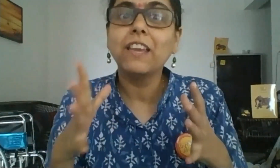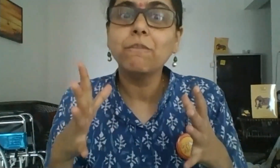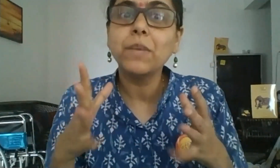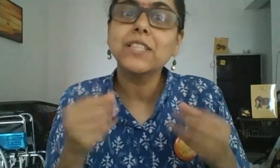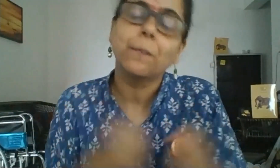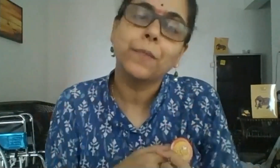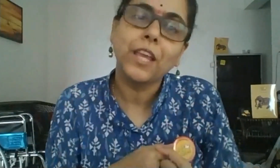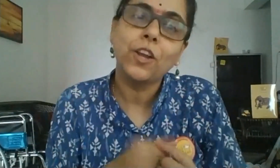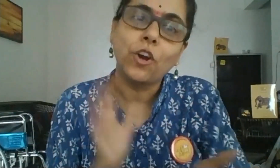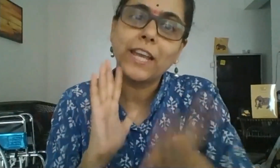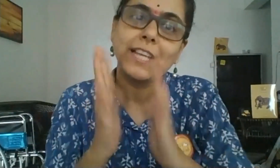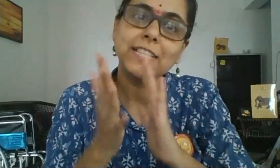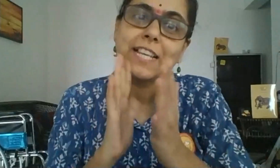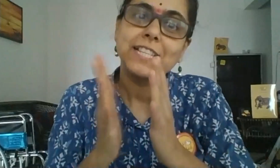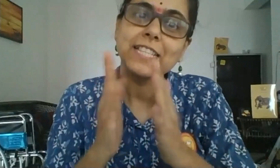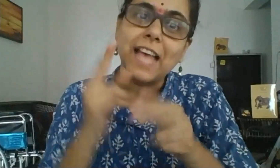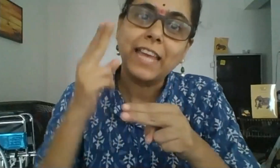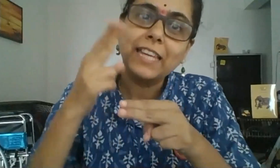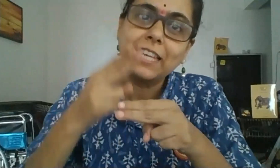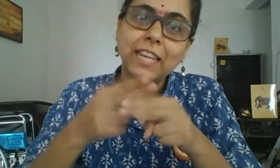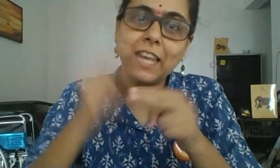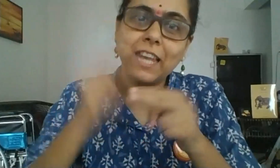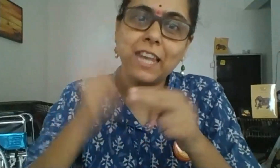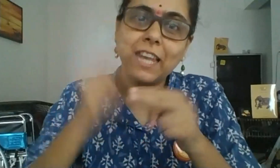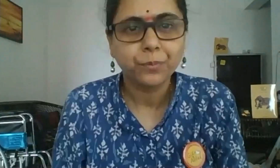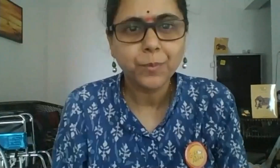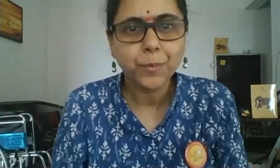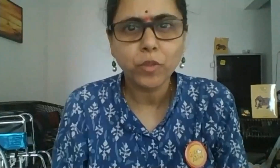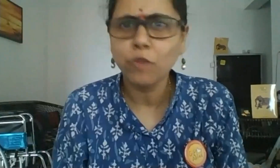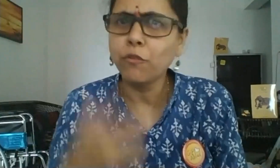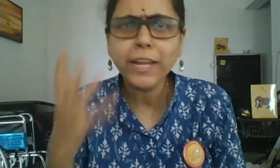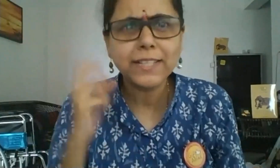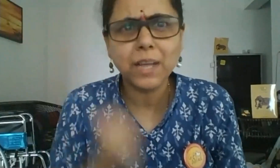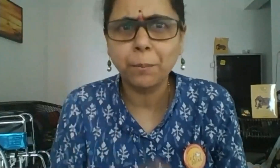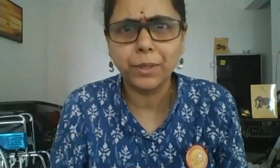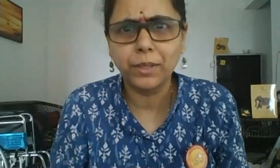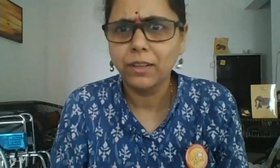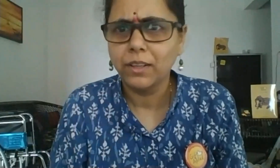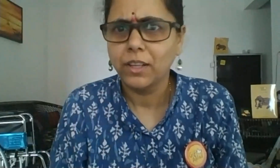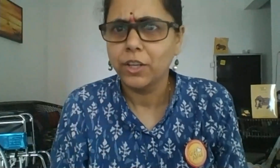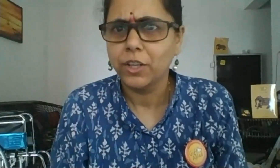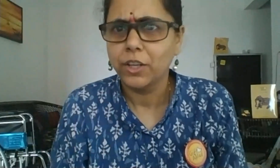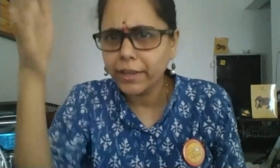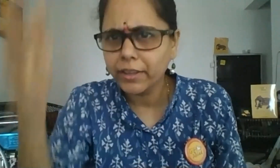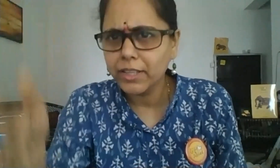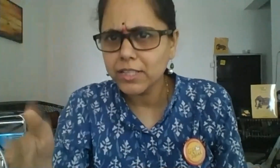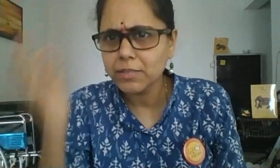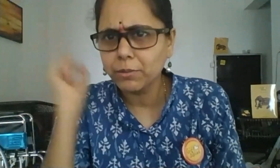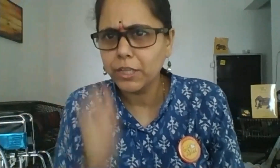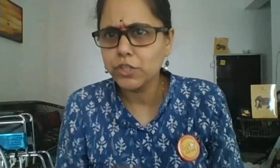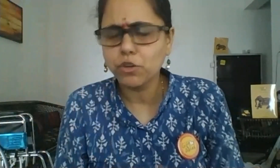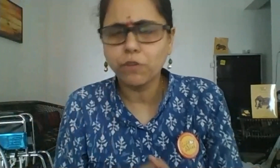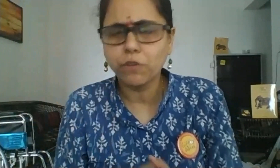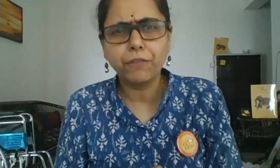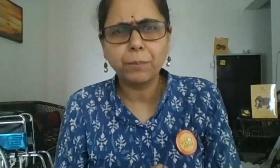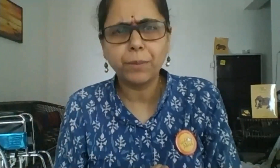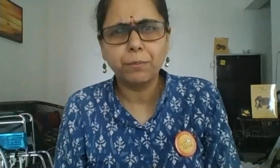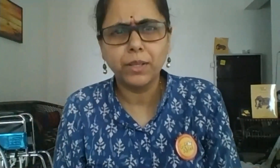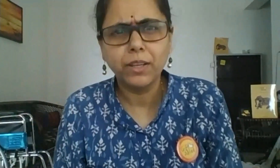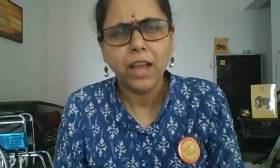me something called as sign name. For example, today in this list of 50 people,